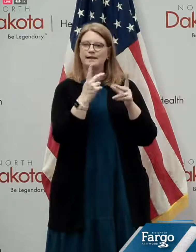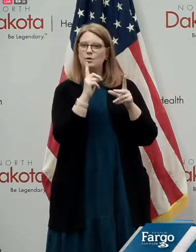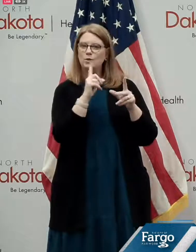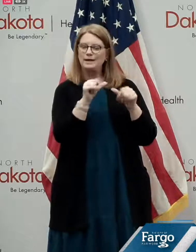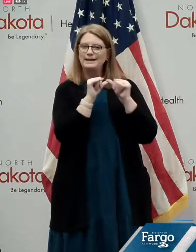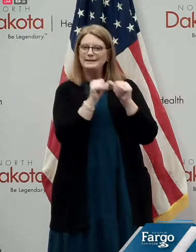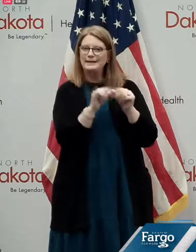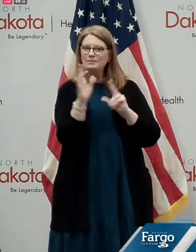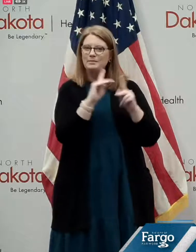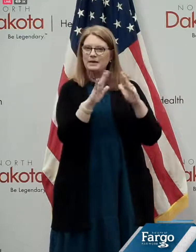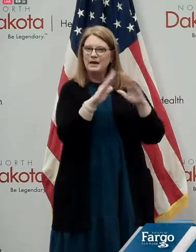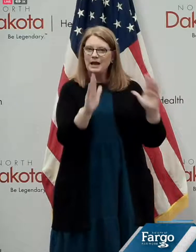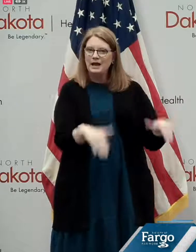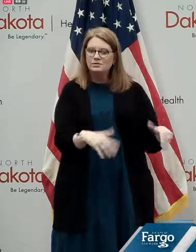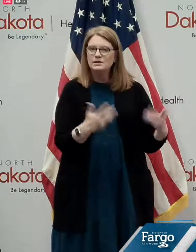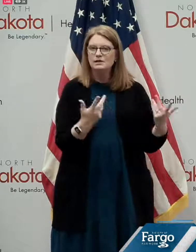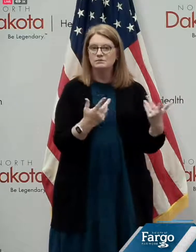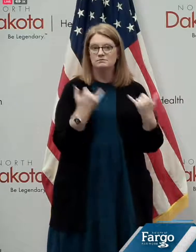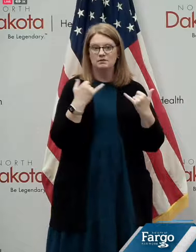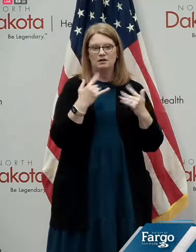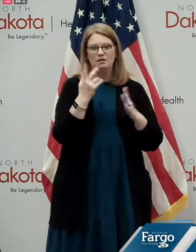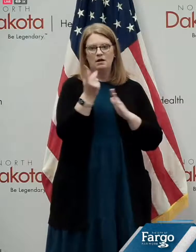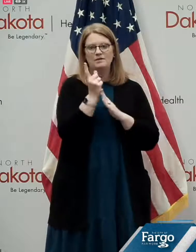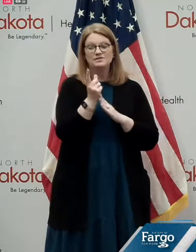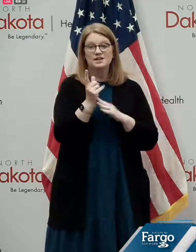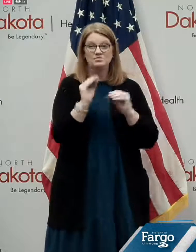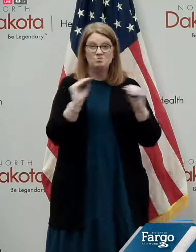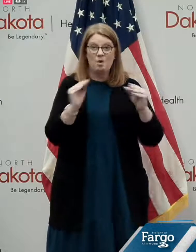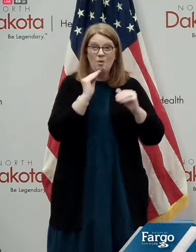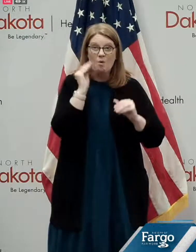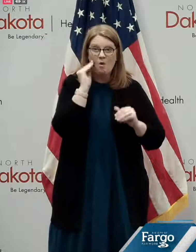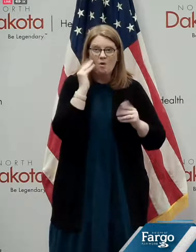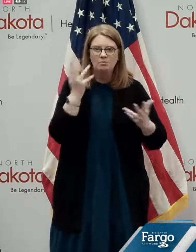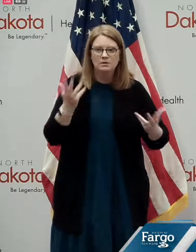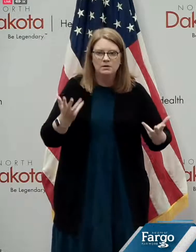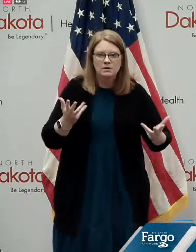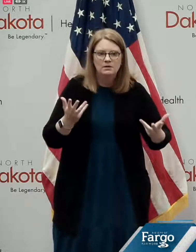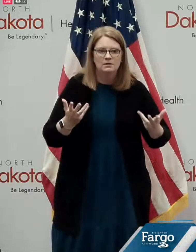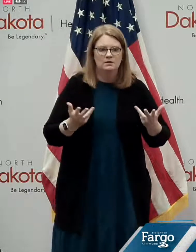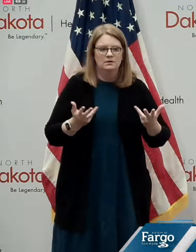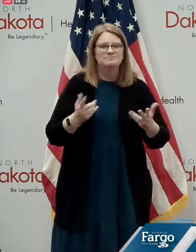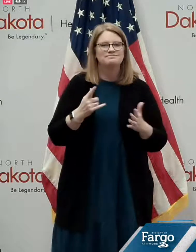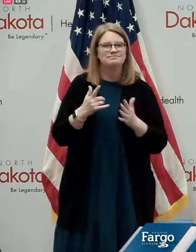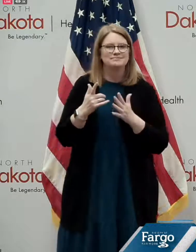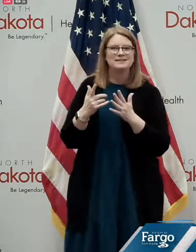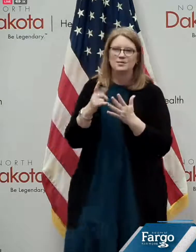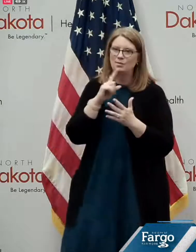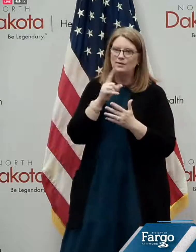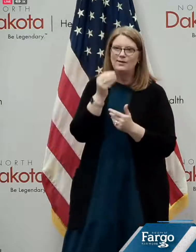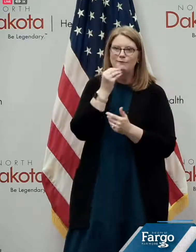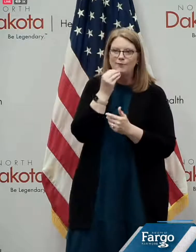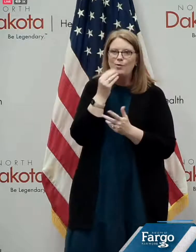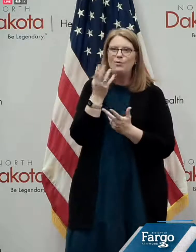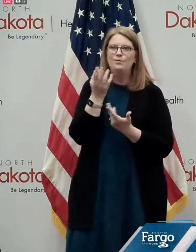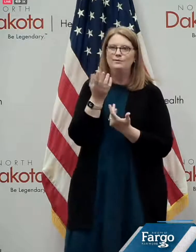And because once they become homeless, we know that the demand for other services also goes up, food, nutrition,